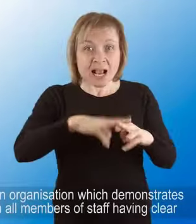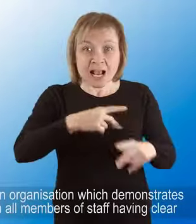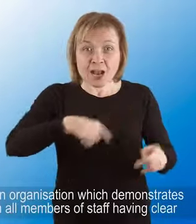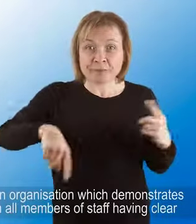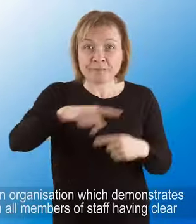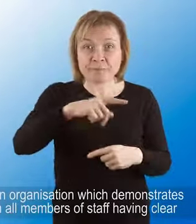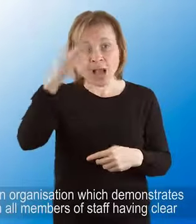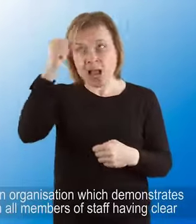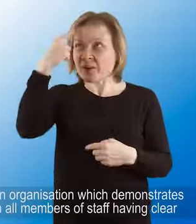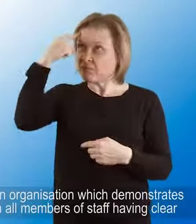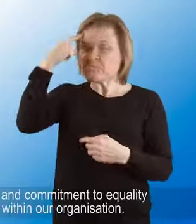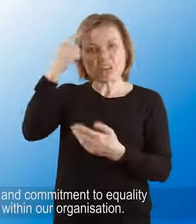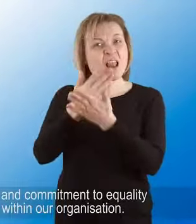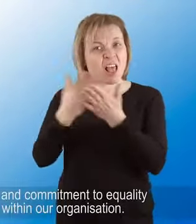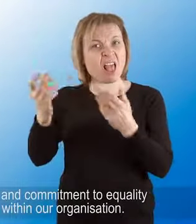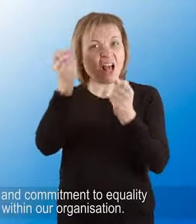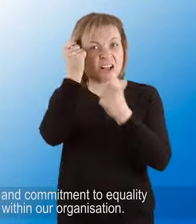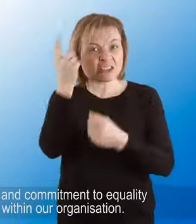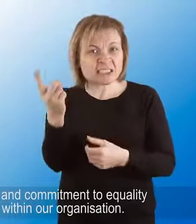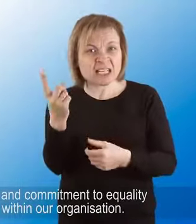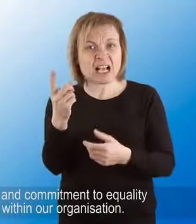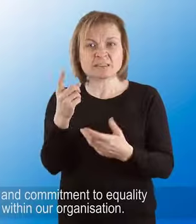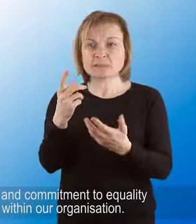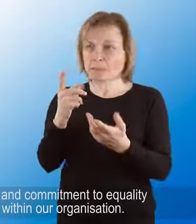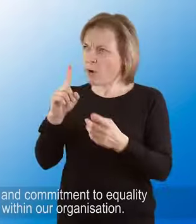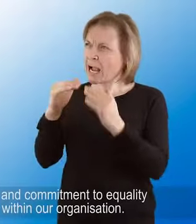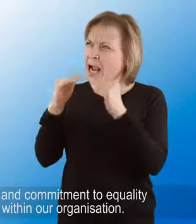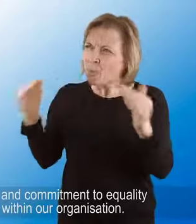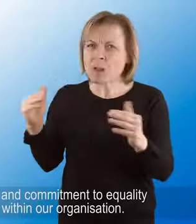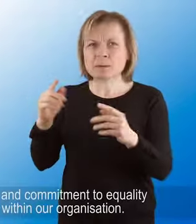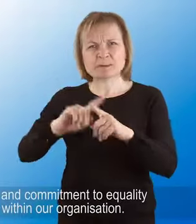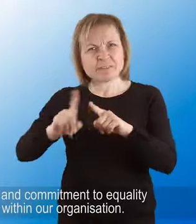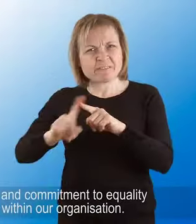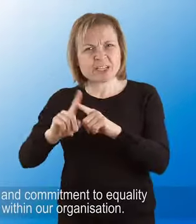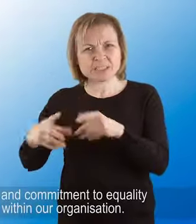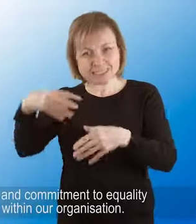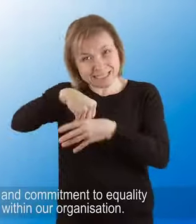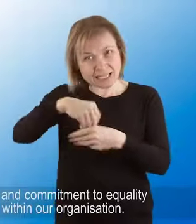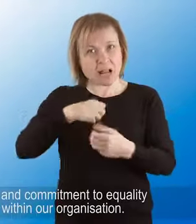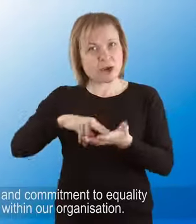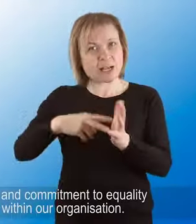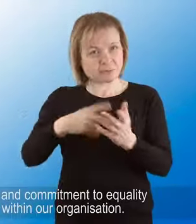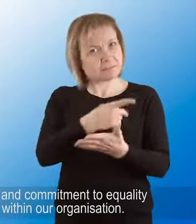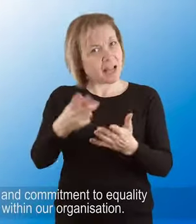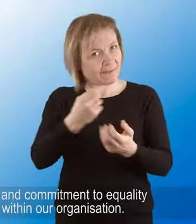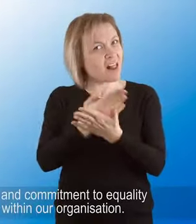clear understanding of, and commitment to equality and diversity within our organisation.